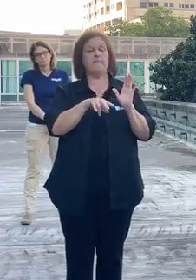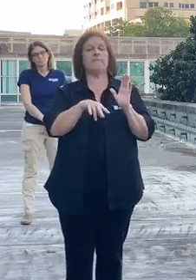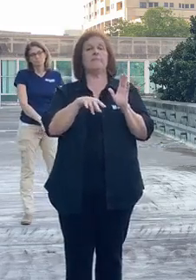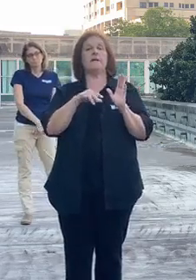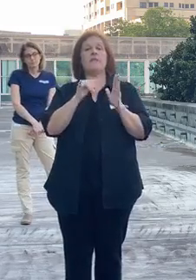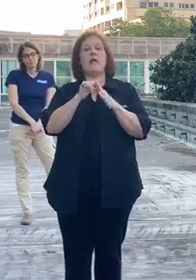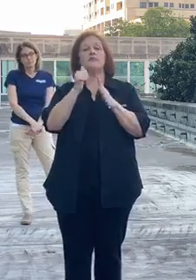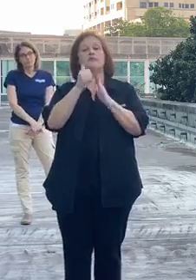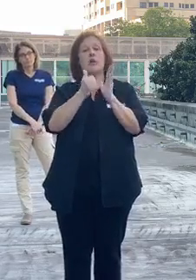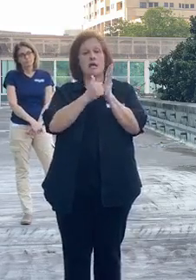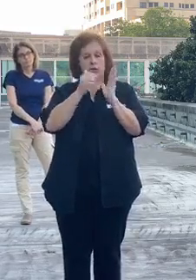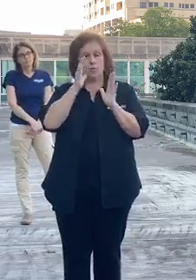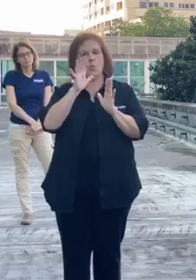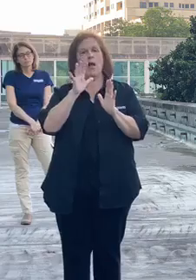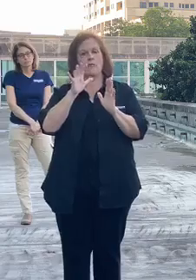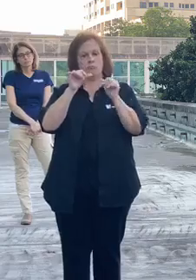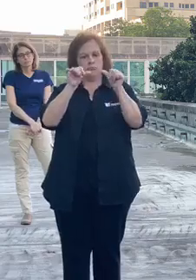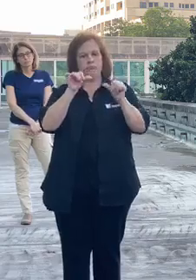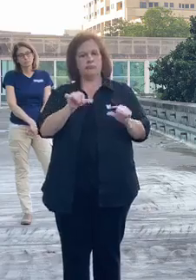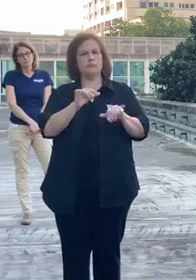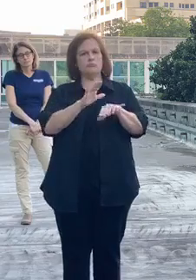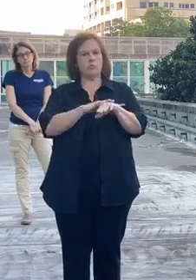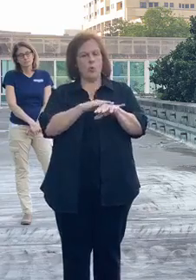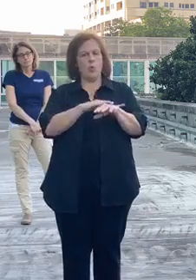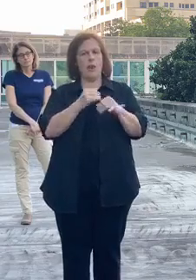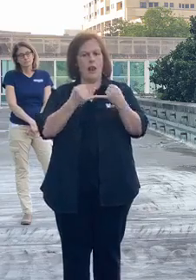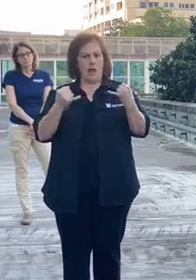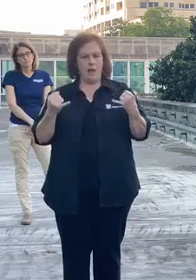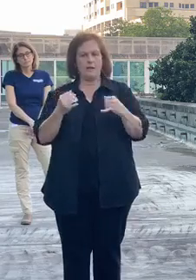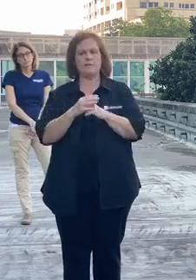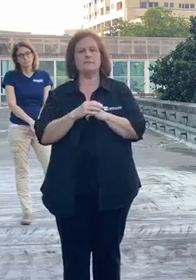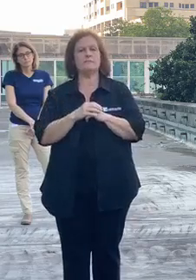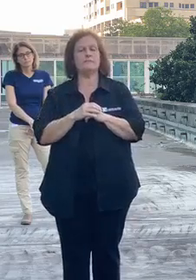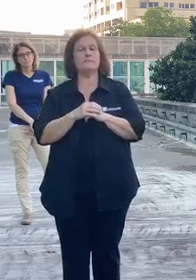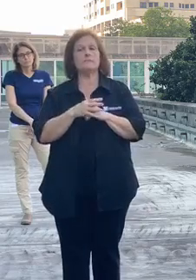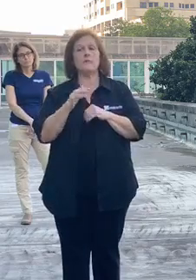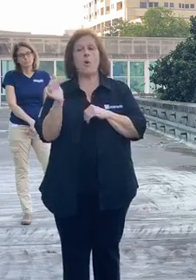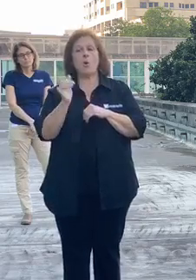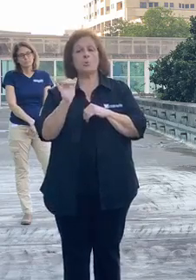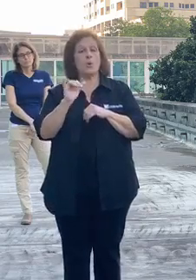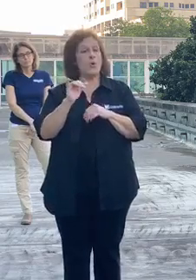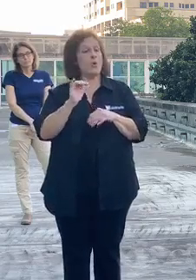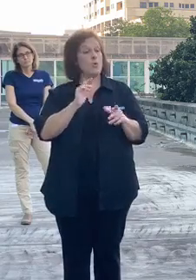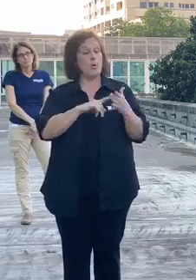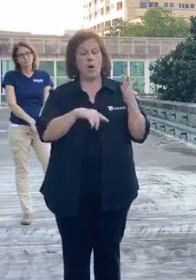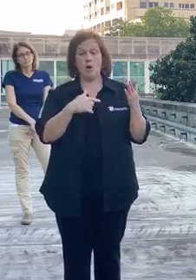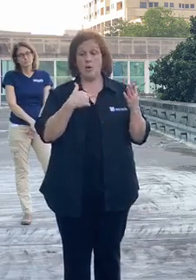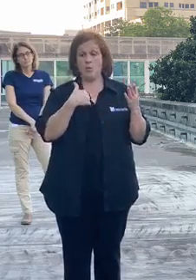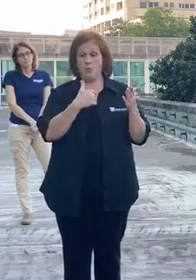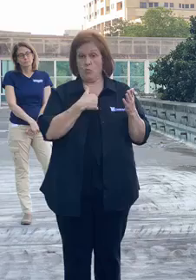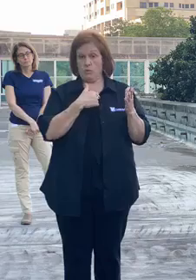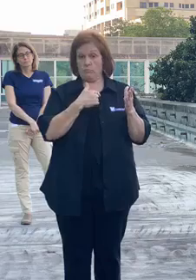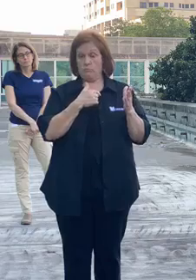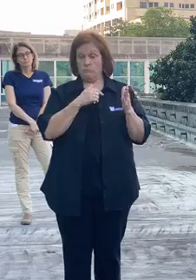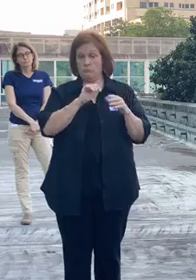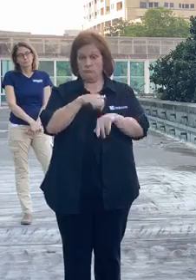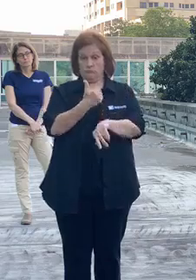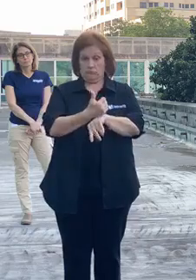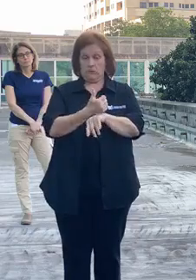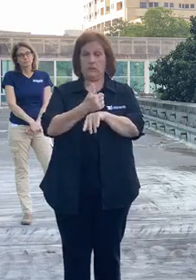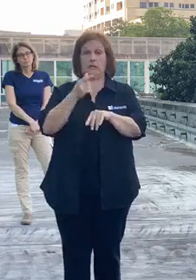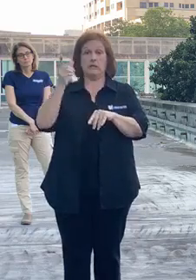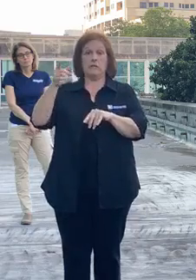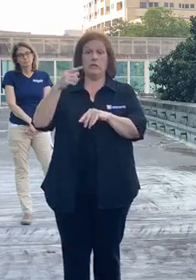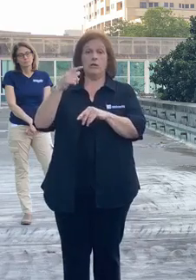website. That agenda will be posted today. I also want to make very clear that all of these processes were developed in accordance with an Attorney